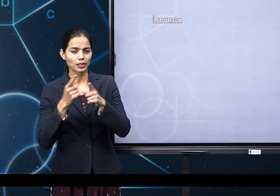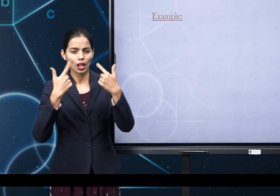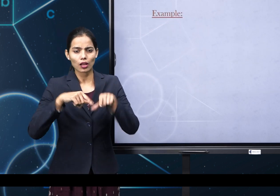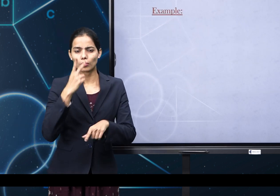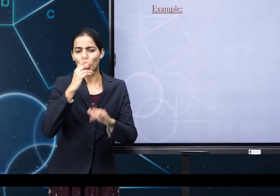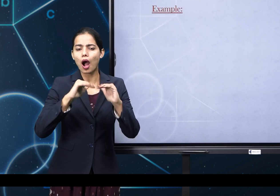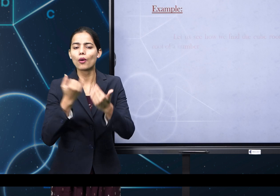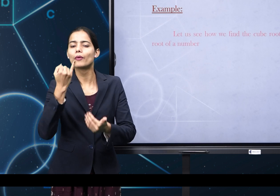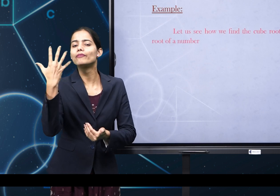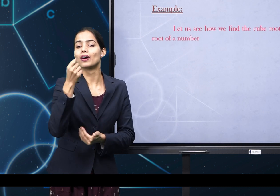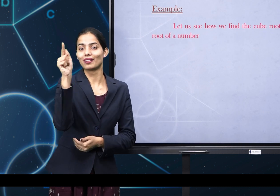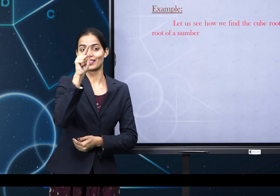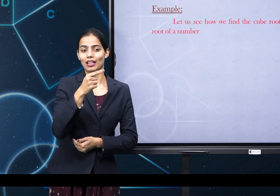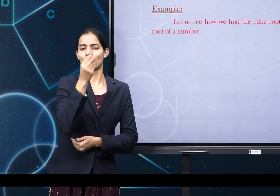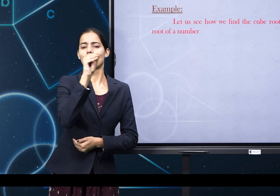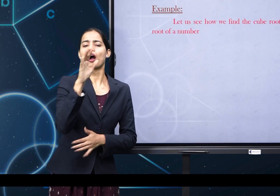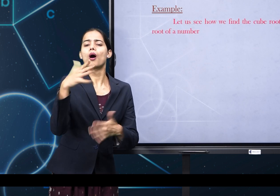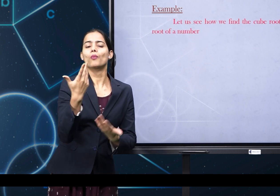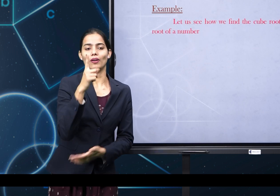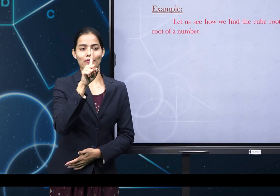Example. Let's see how we find the cube root of